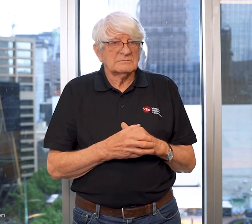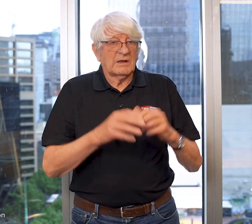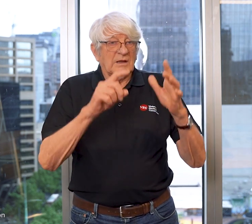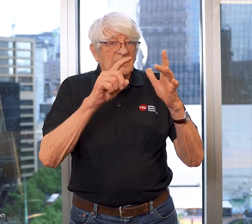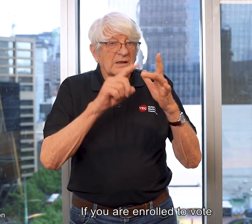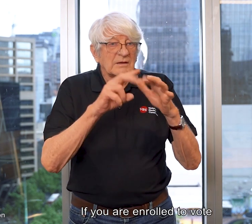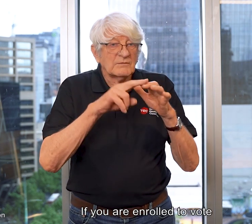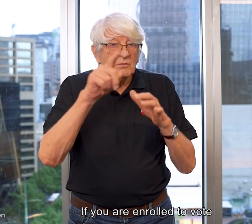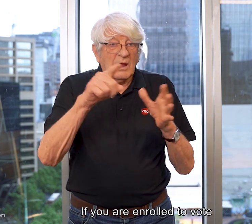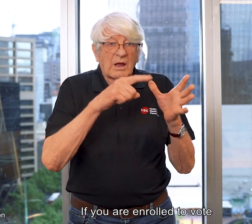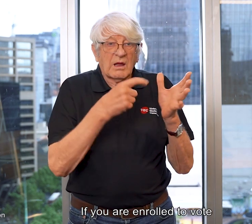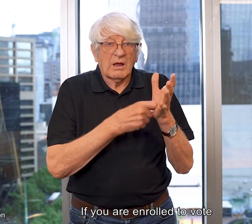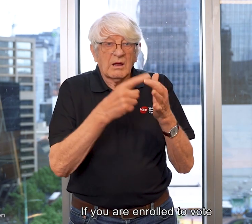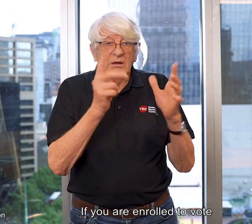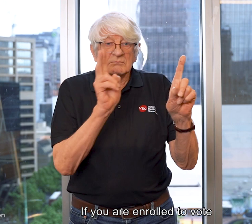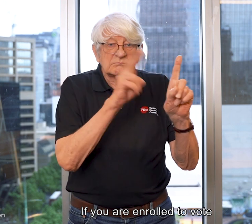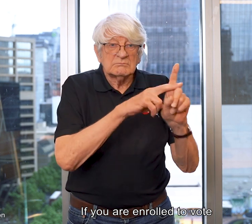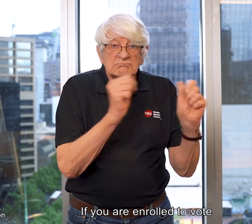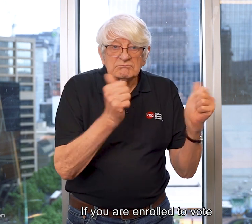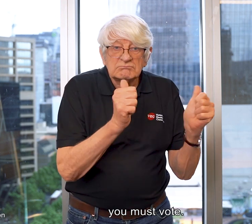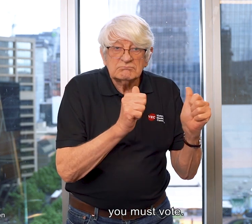If you are enrolled to vote, you must vote.